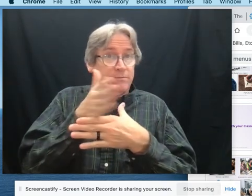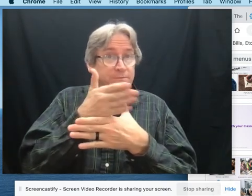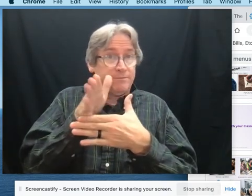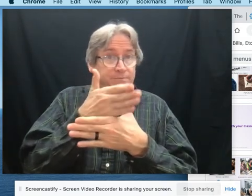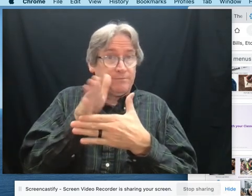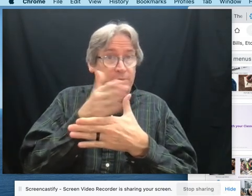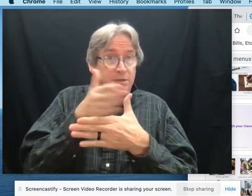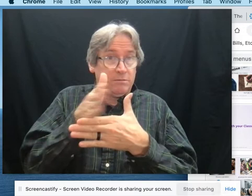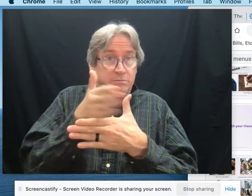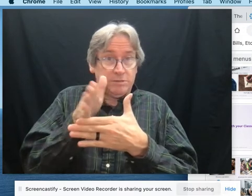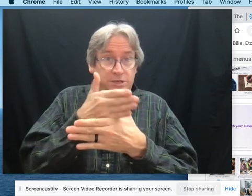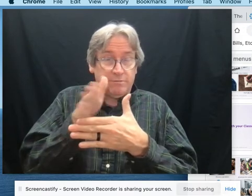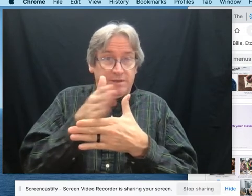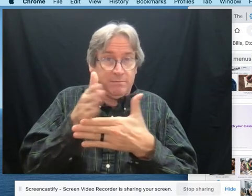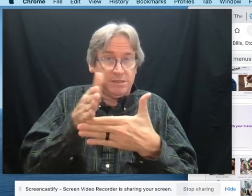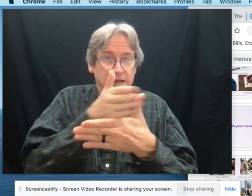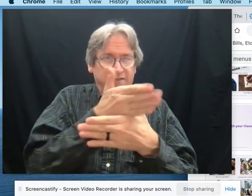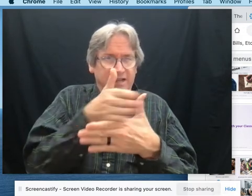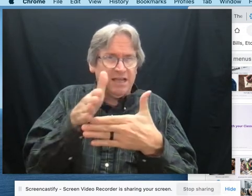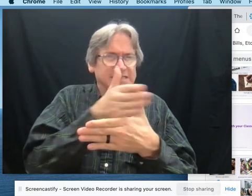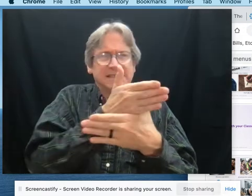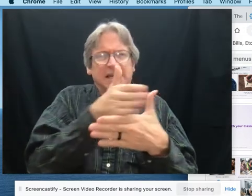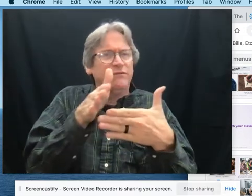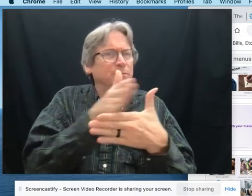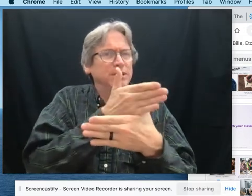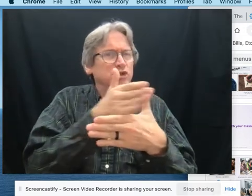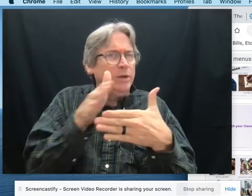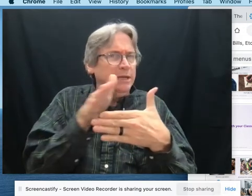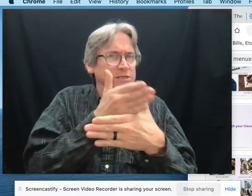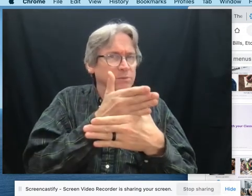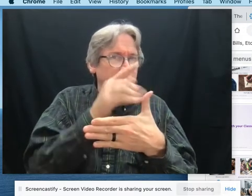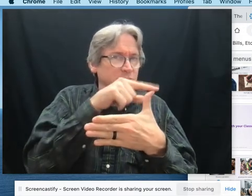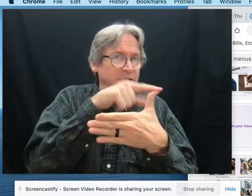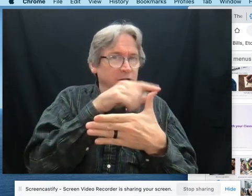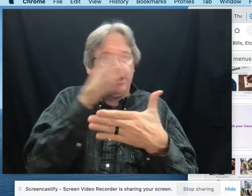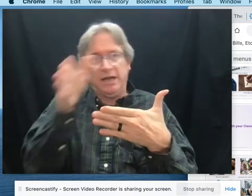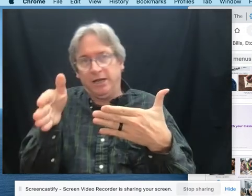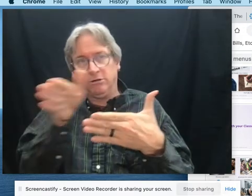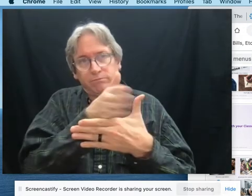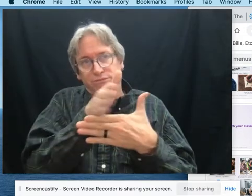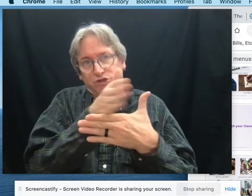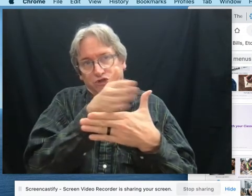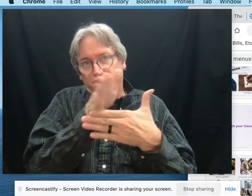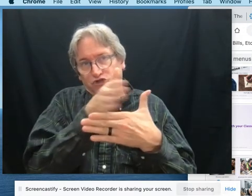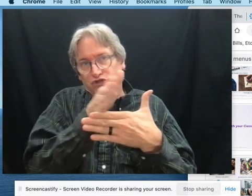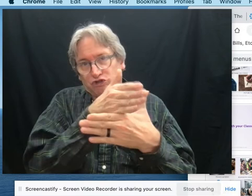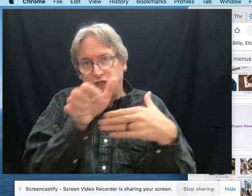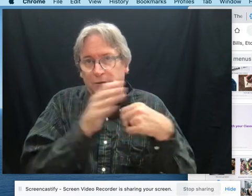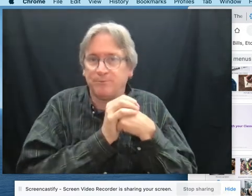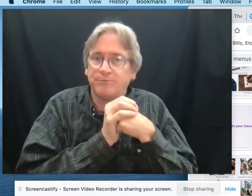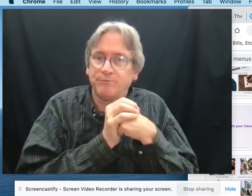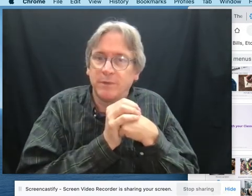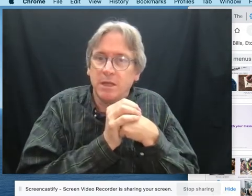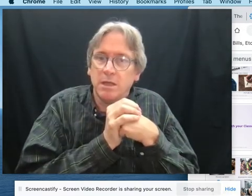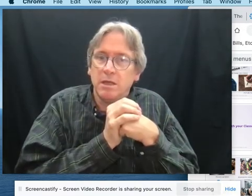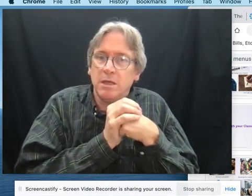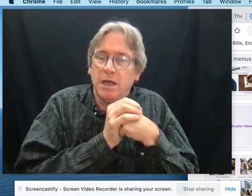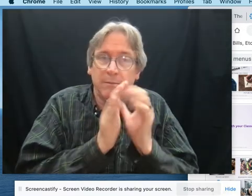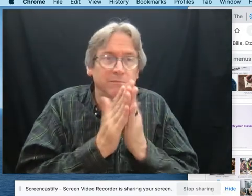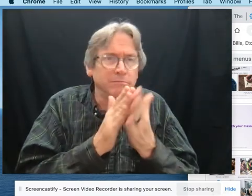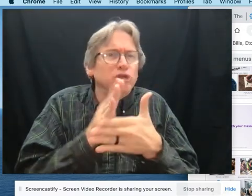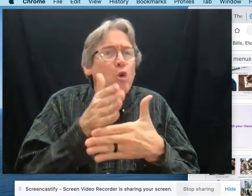share it's kind of like it's the sign for between as well between here and here sure